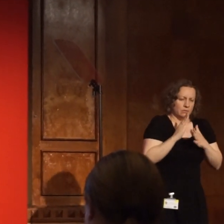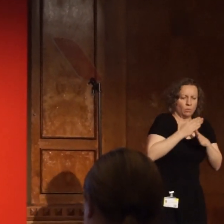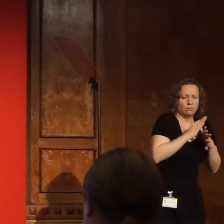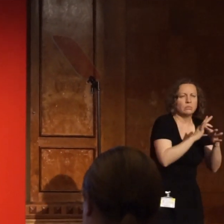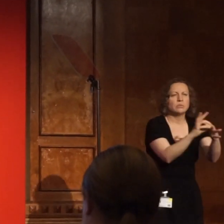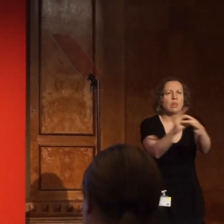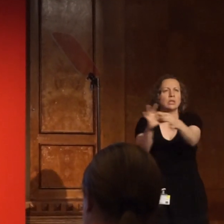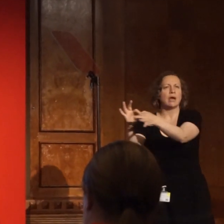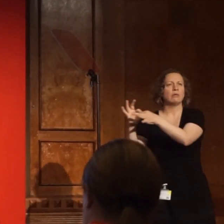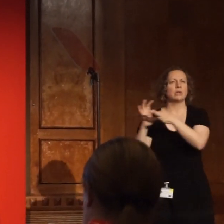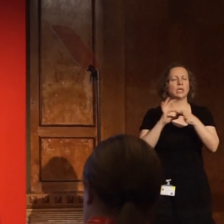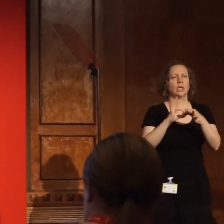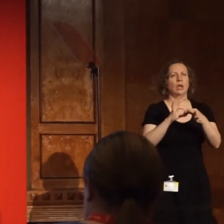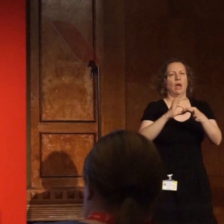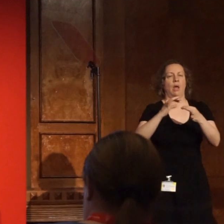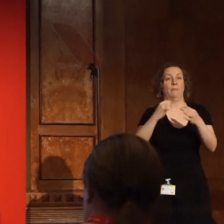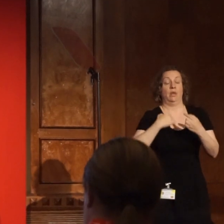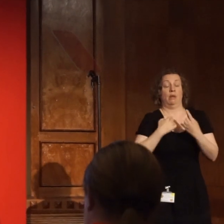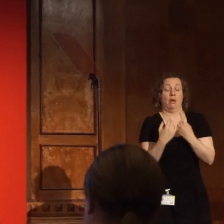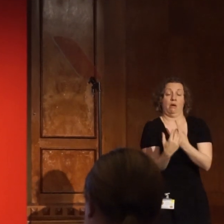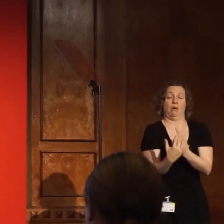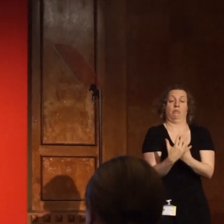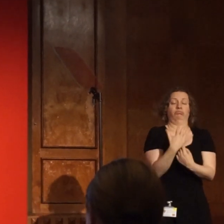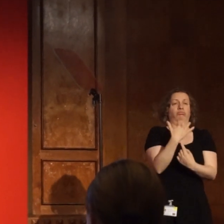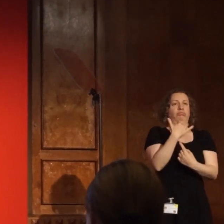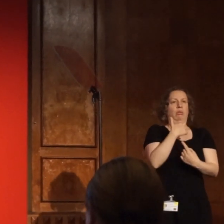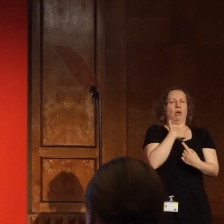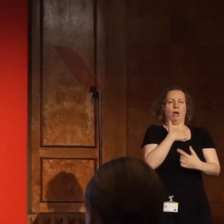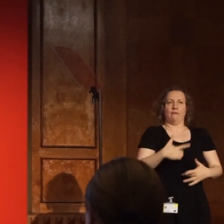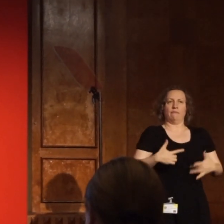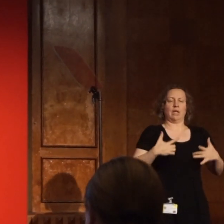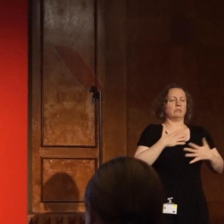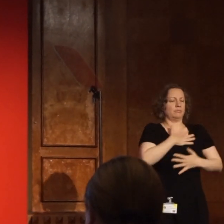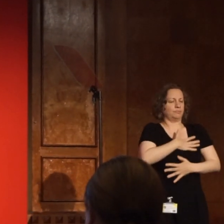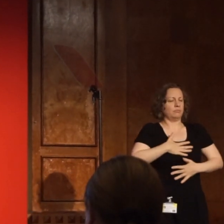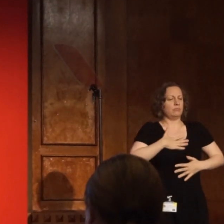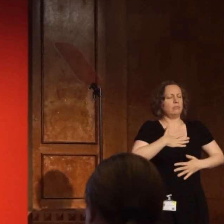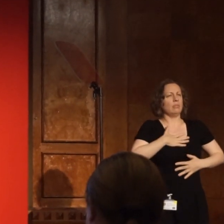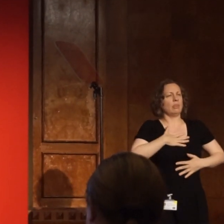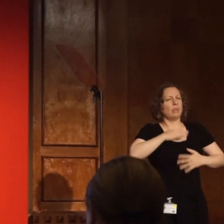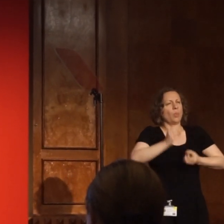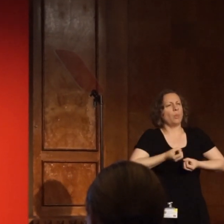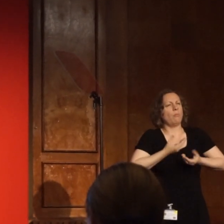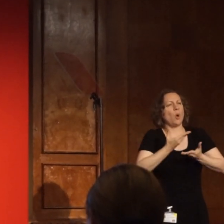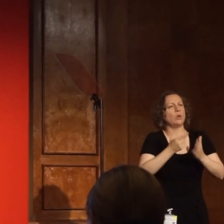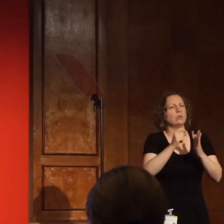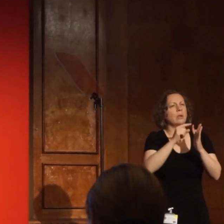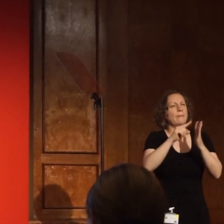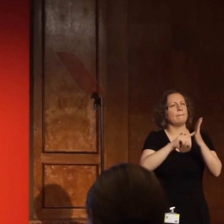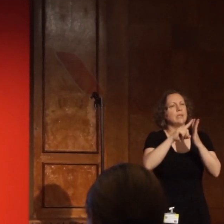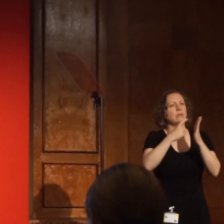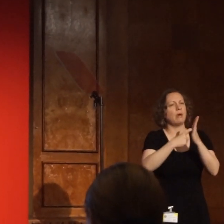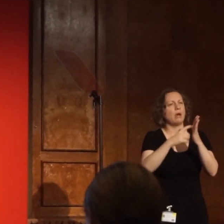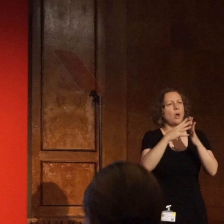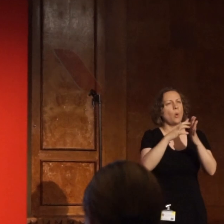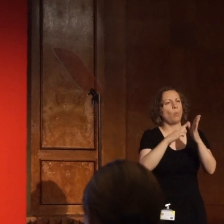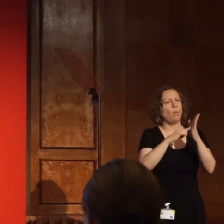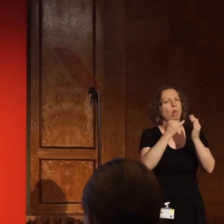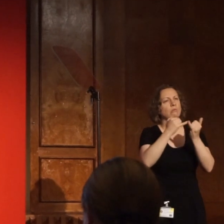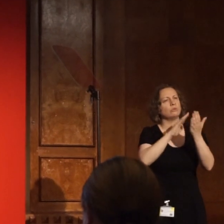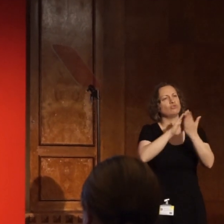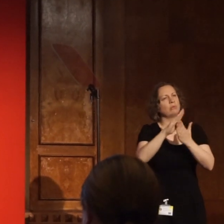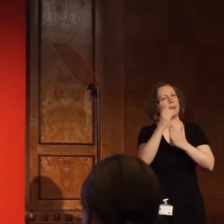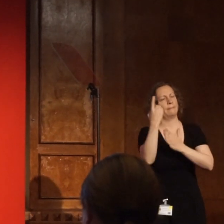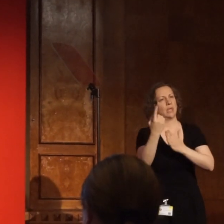city. I was moved by the words of the poet Peter Walsh and what he wrote after the attack and read